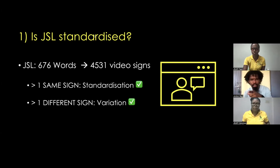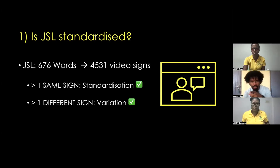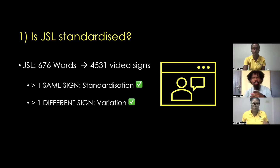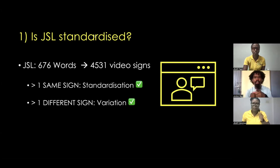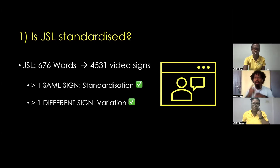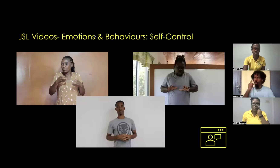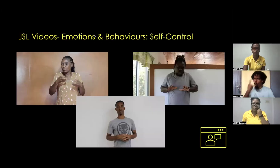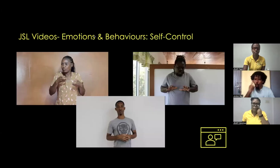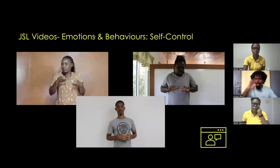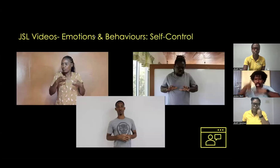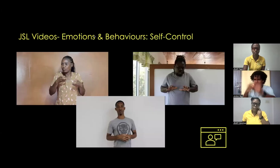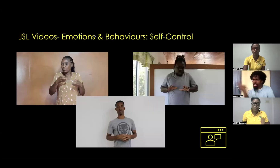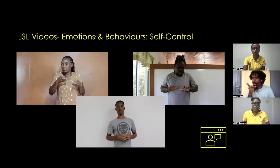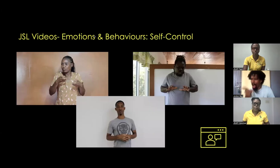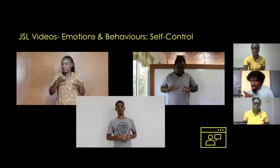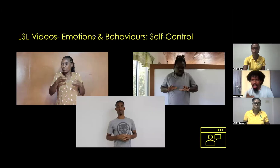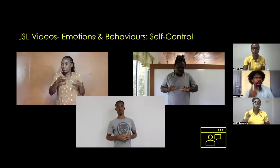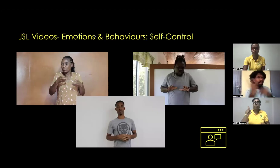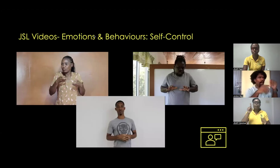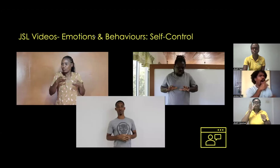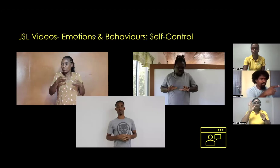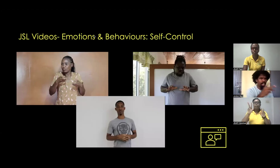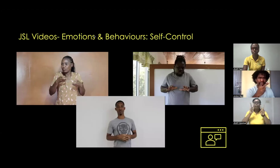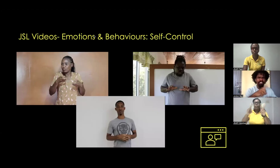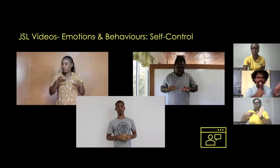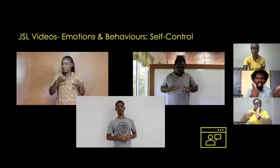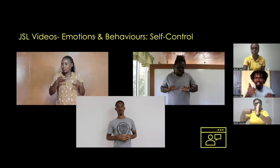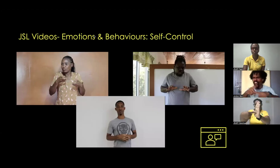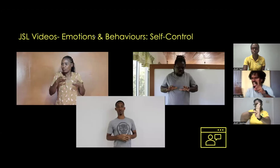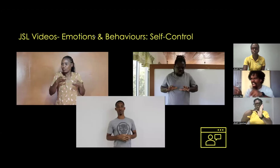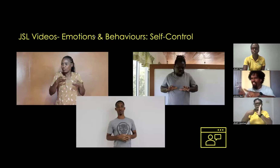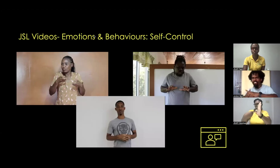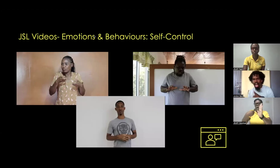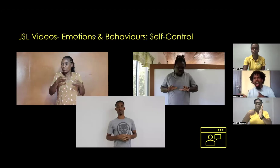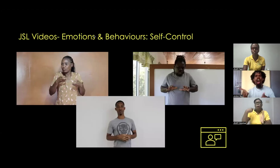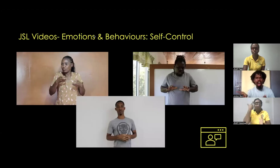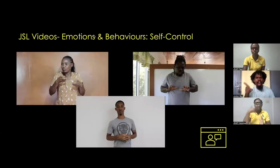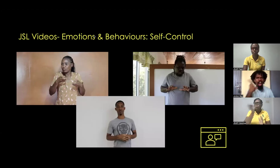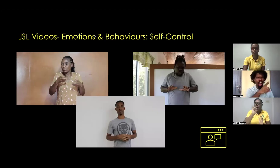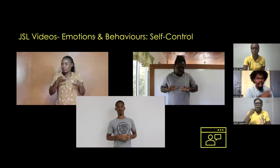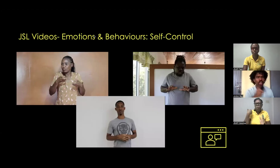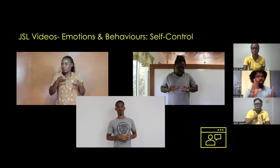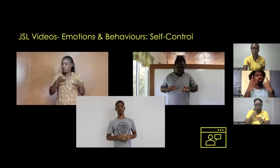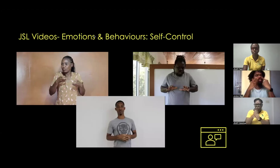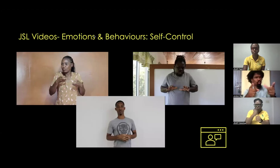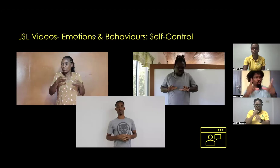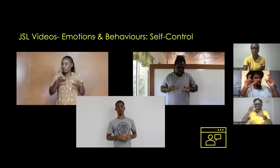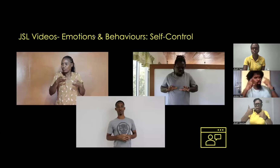the same. We use them. If they're different, then they're different, right? So I'm going to look at an example as to